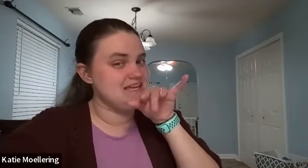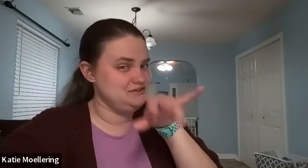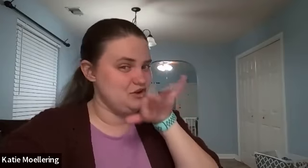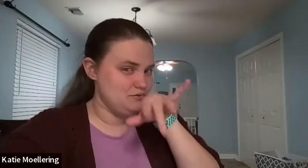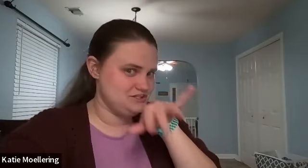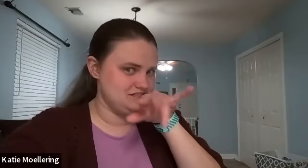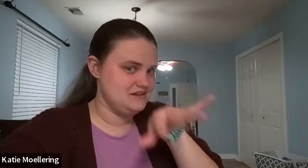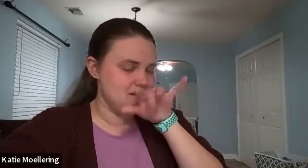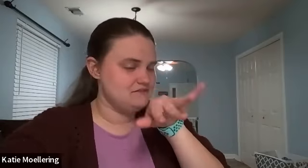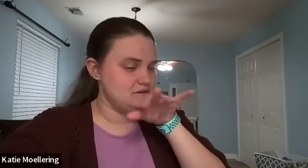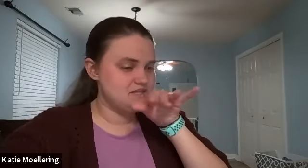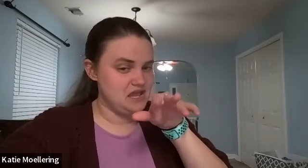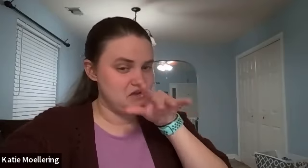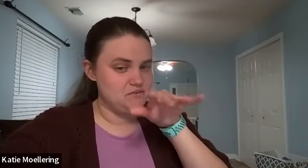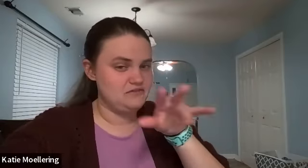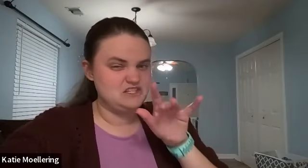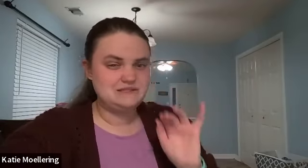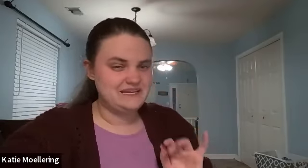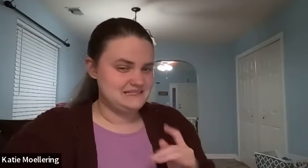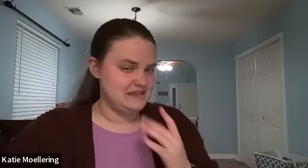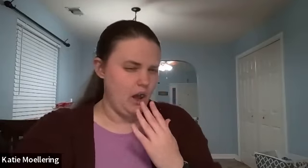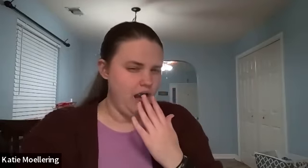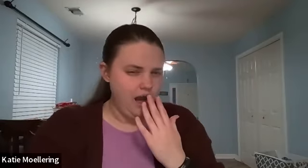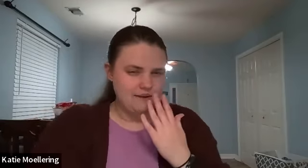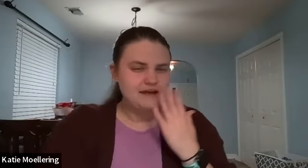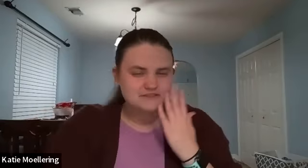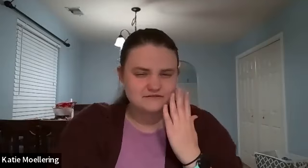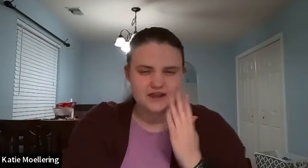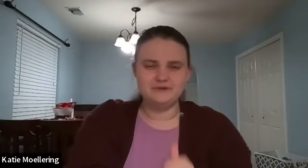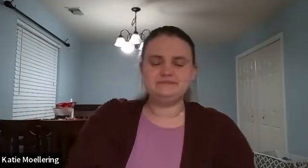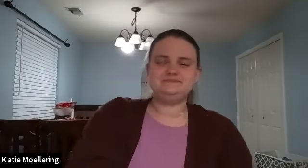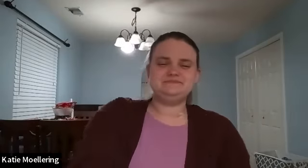You know, it just flames coming out of your mouth. It's so spicy, like, oh, my mouth's on fire.